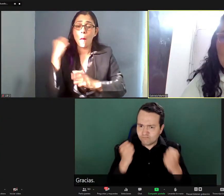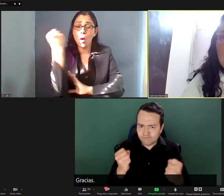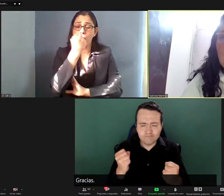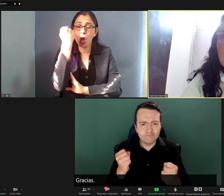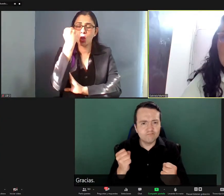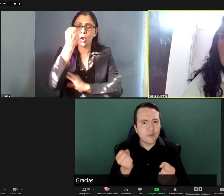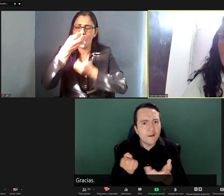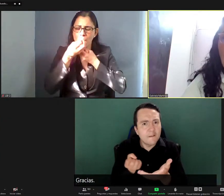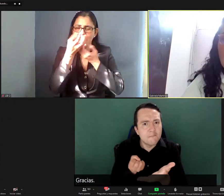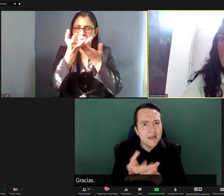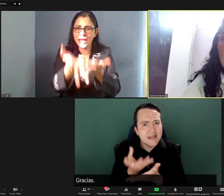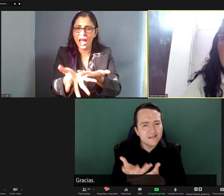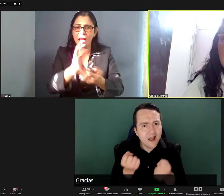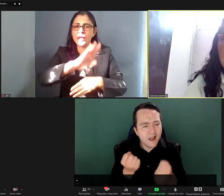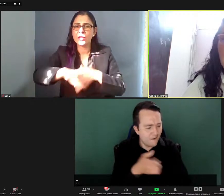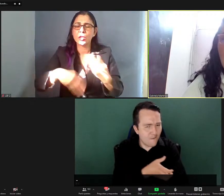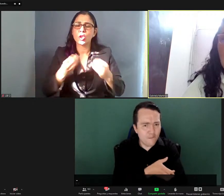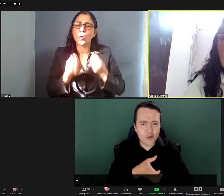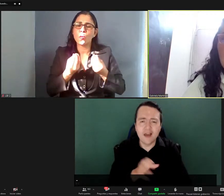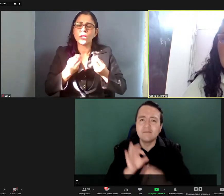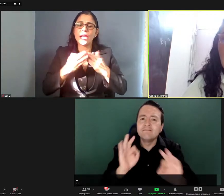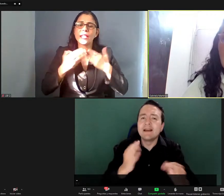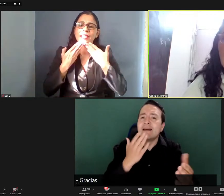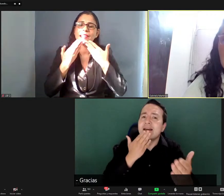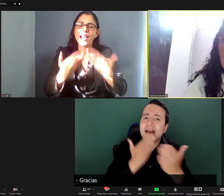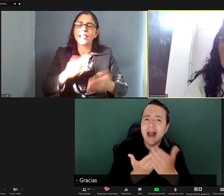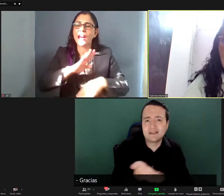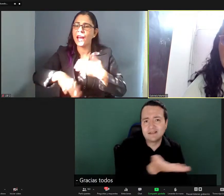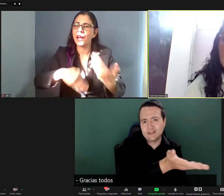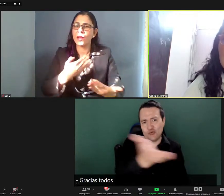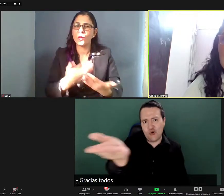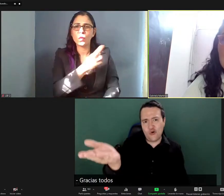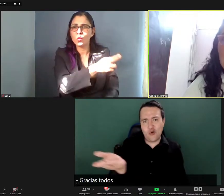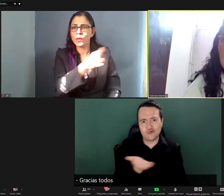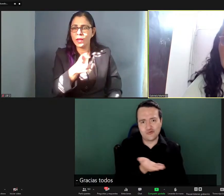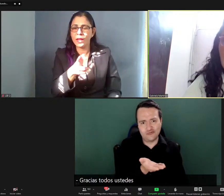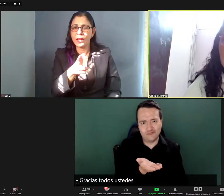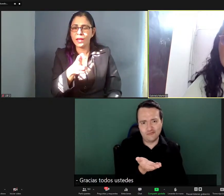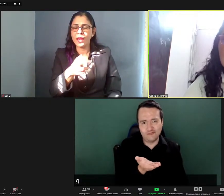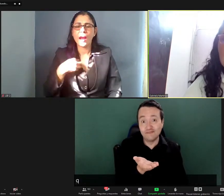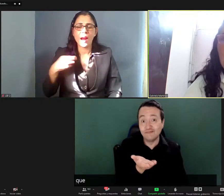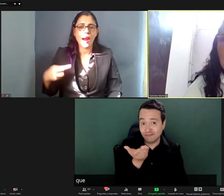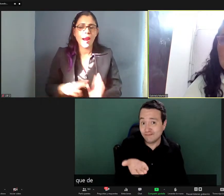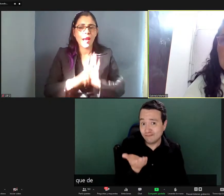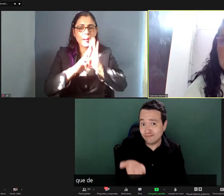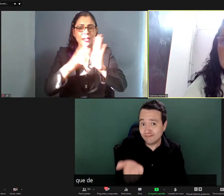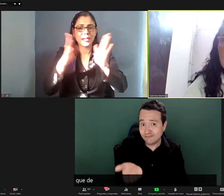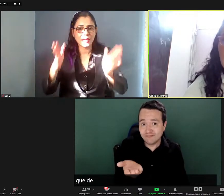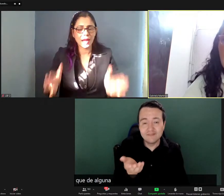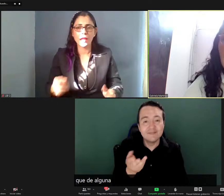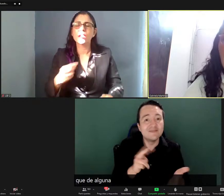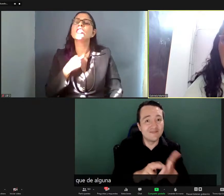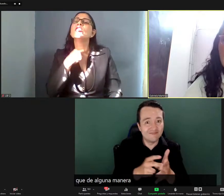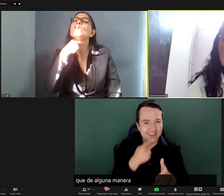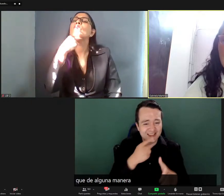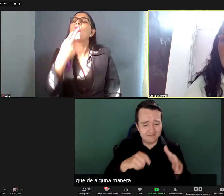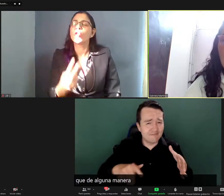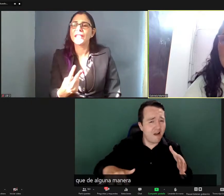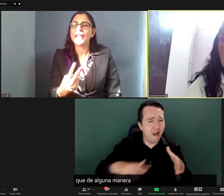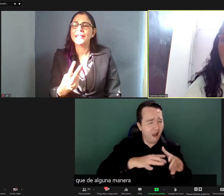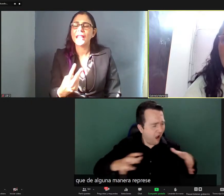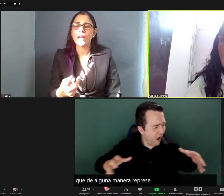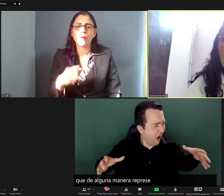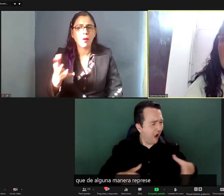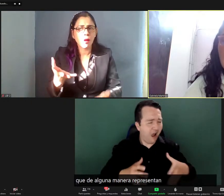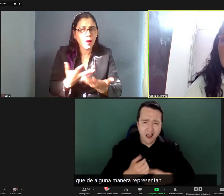that was a powerful message so i would like to thank you all as you somehow represent these